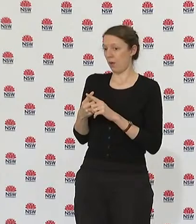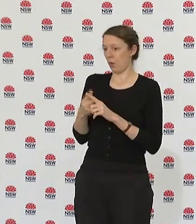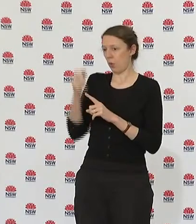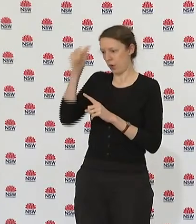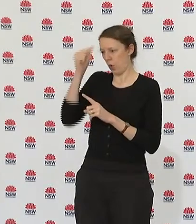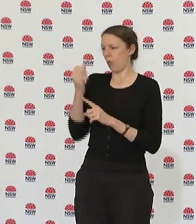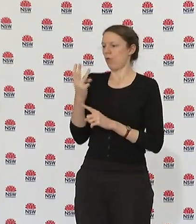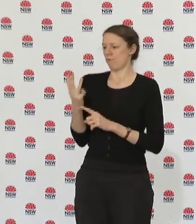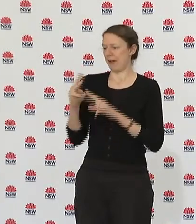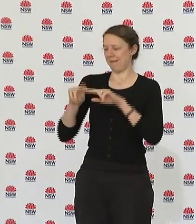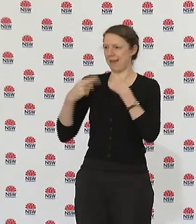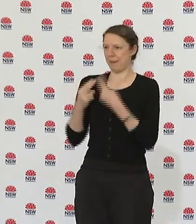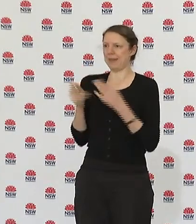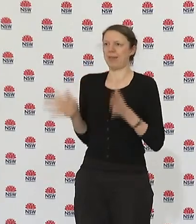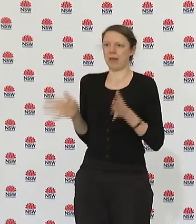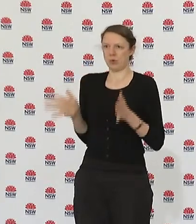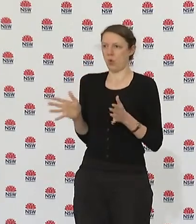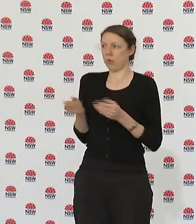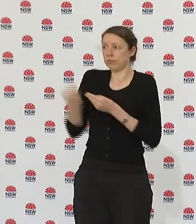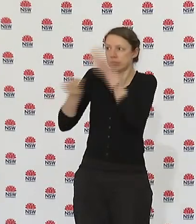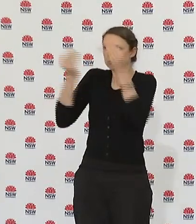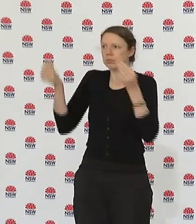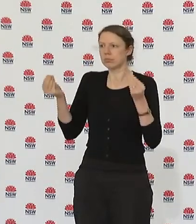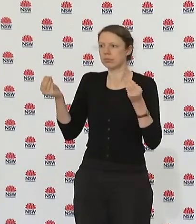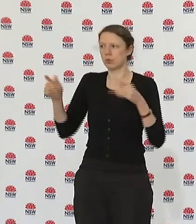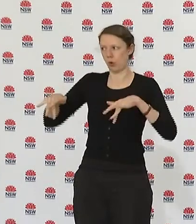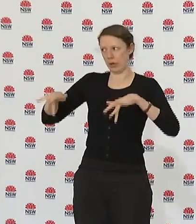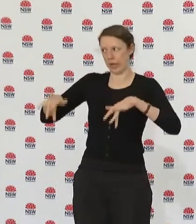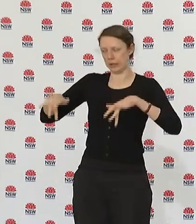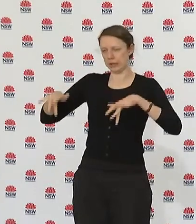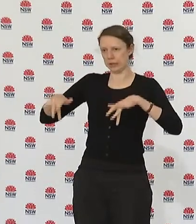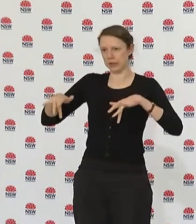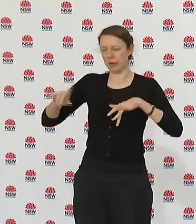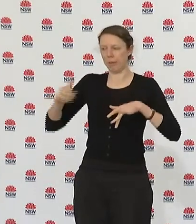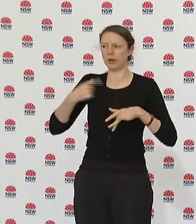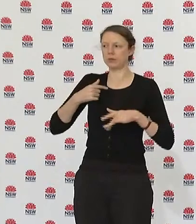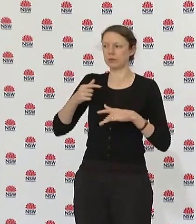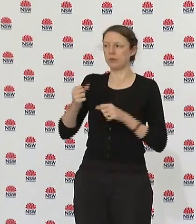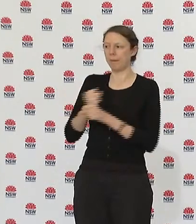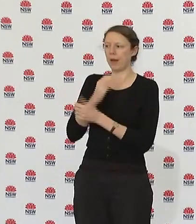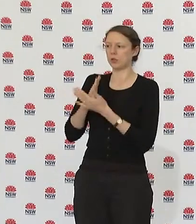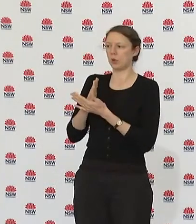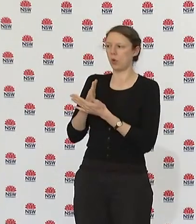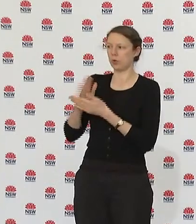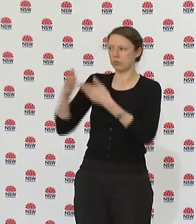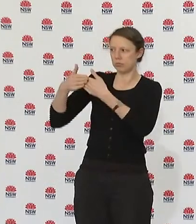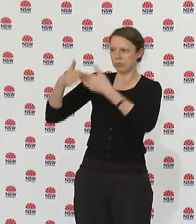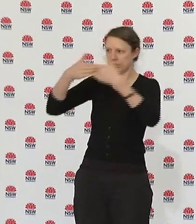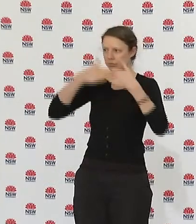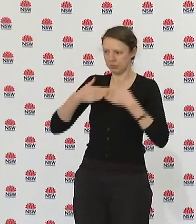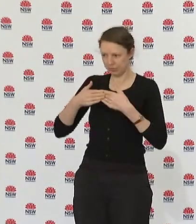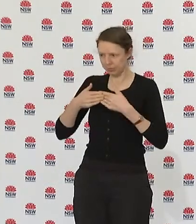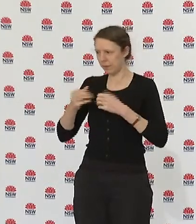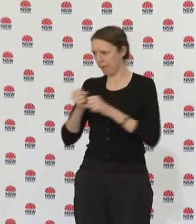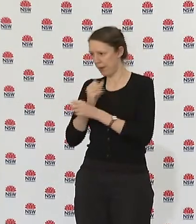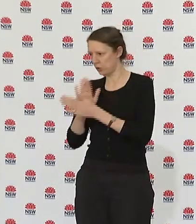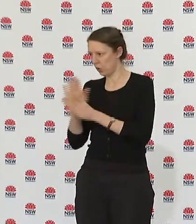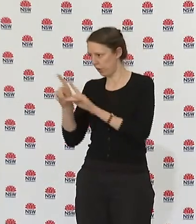3 families who are connected. But we're taking every precaution to make sure that their welfare and they're tested and